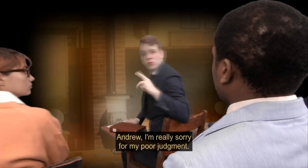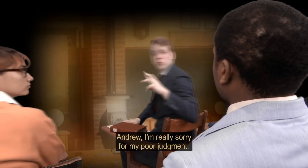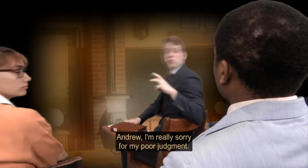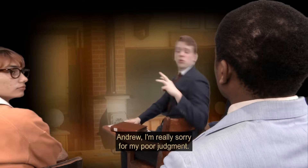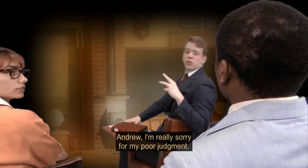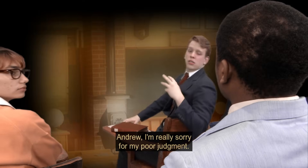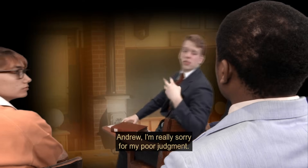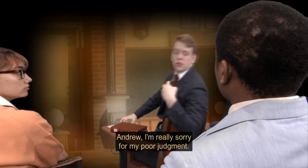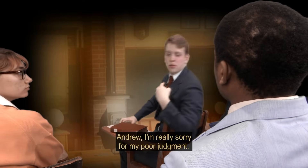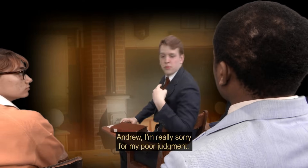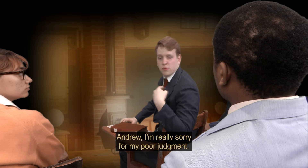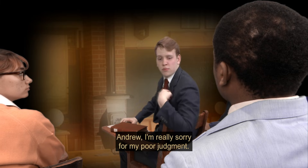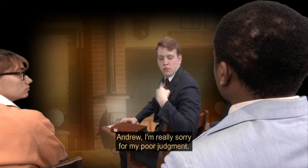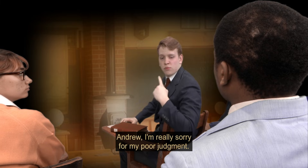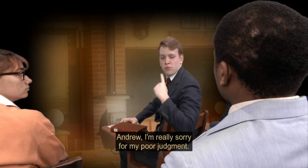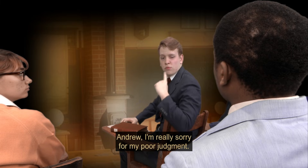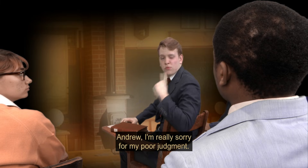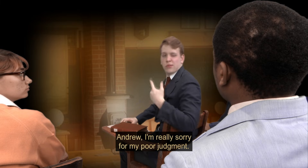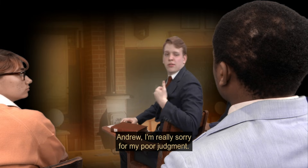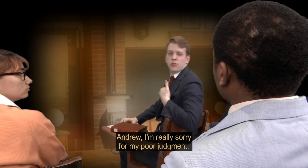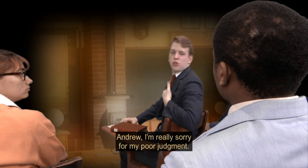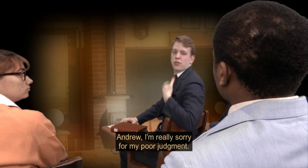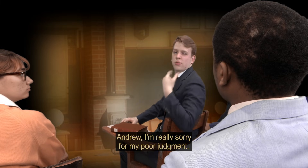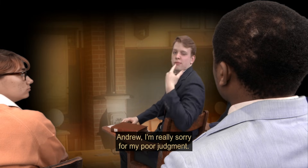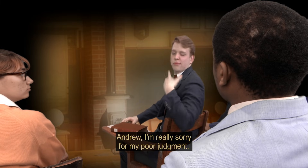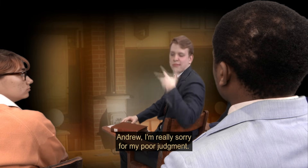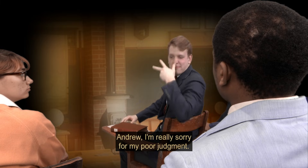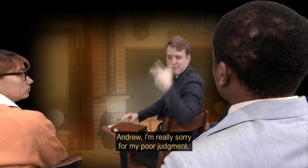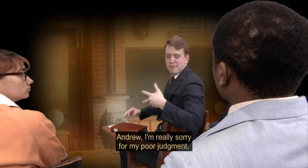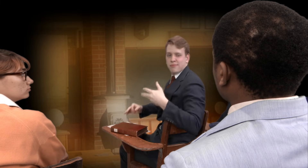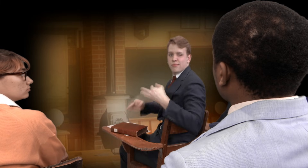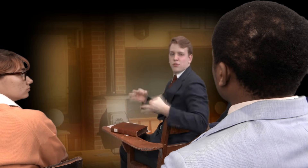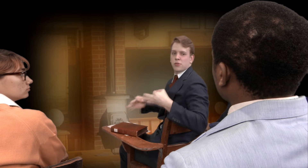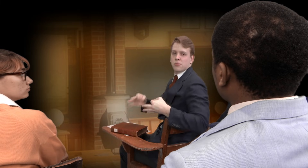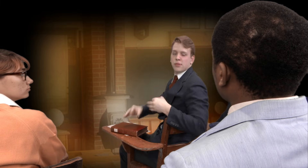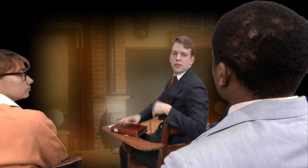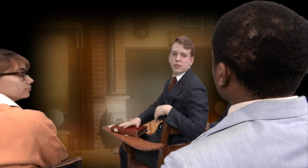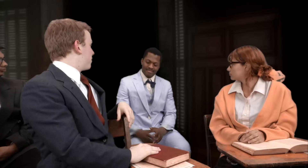Andrew, I'm really sorry for my poor judgment.